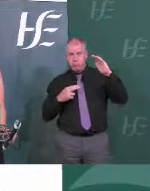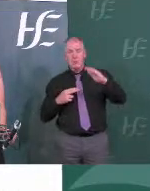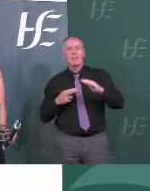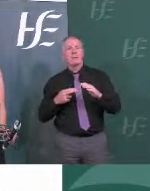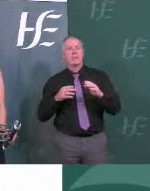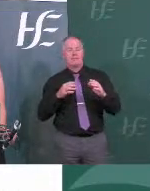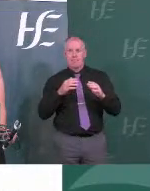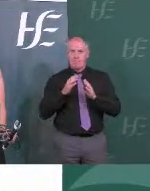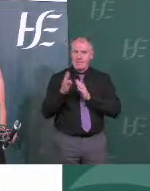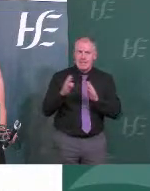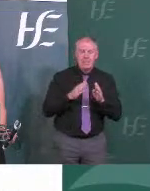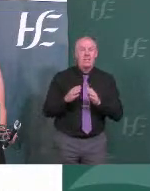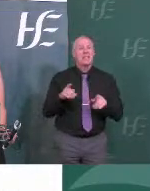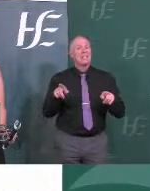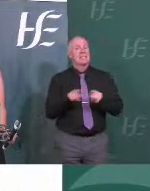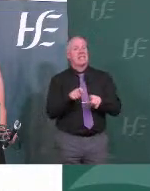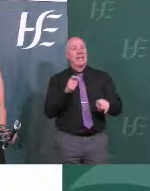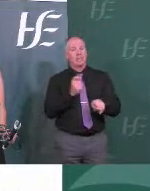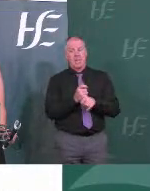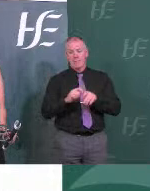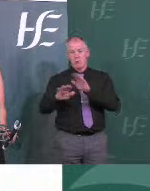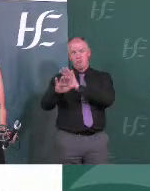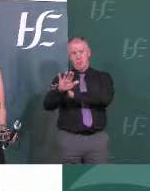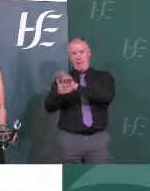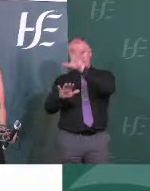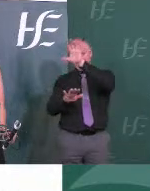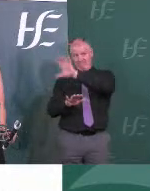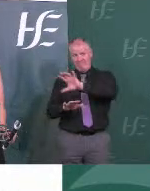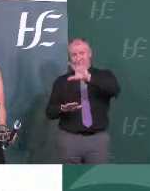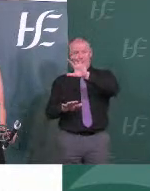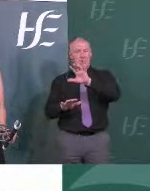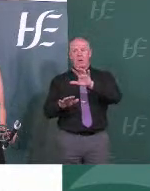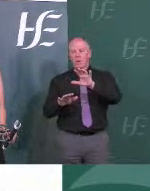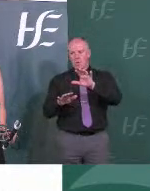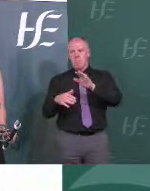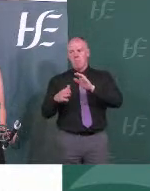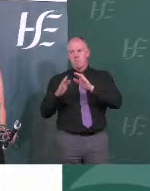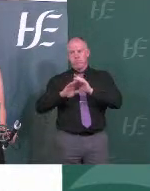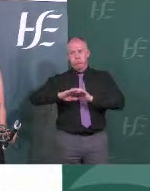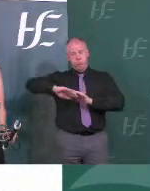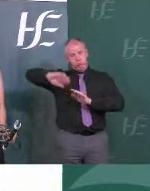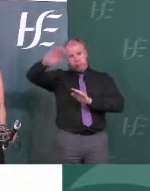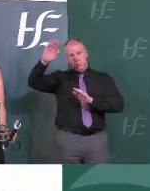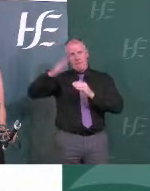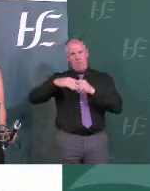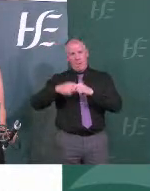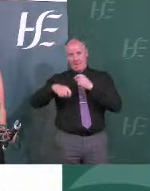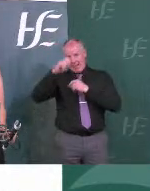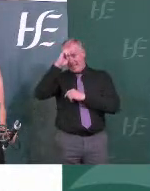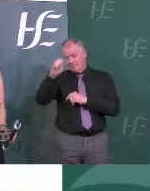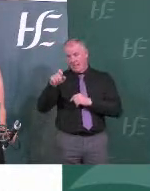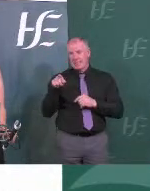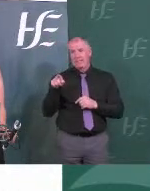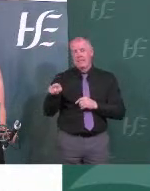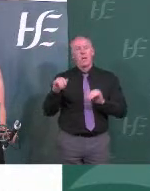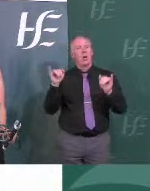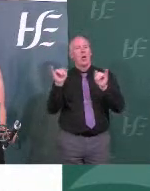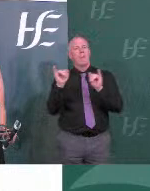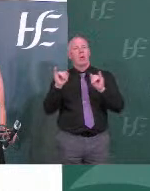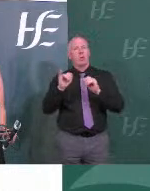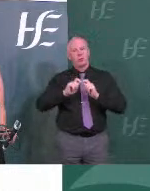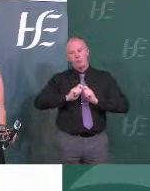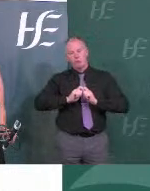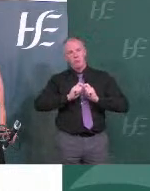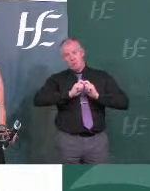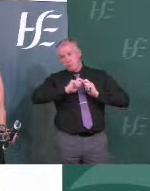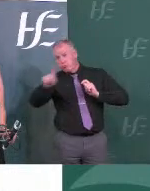overall activity. And critically, the graph on the right-hand side, where we've gone way over and above the projected trend, is the emergency transfers